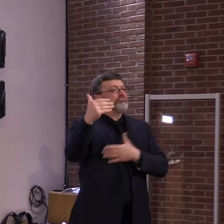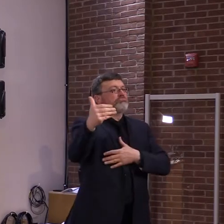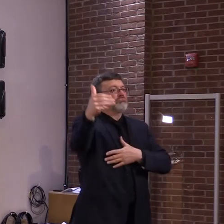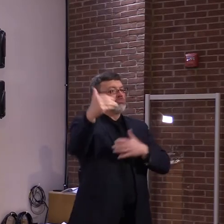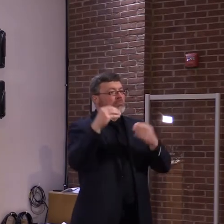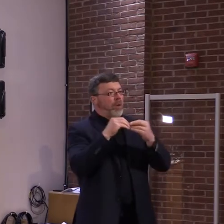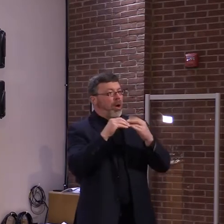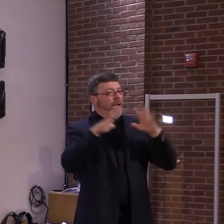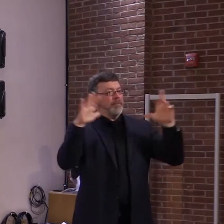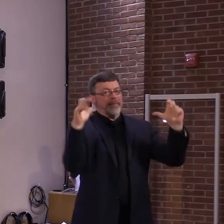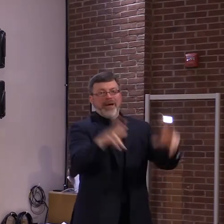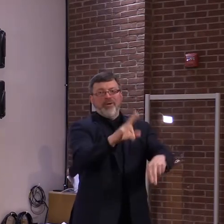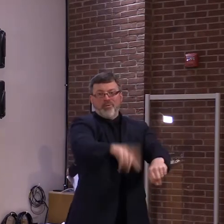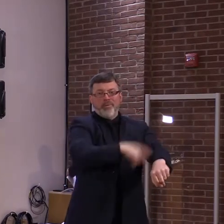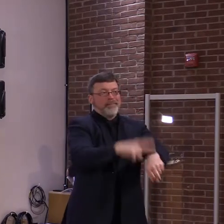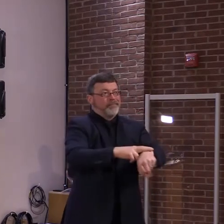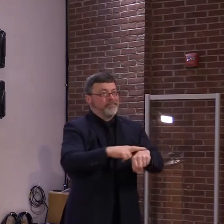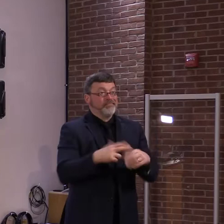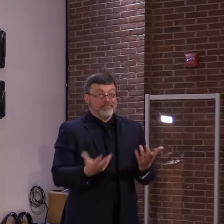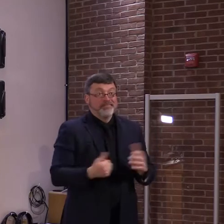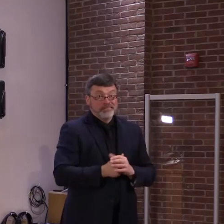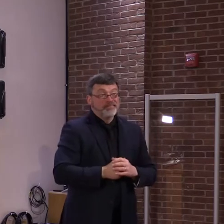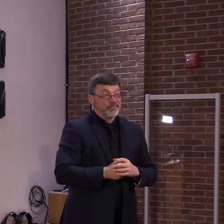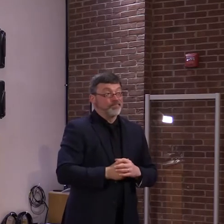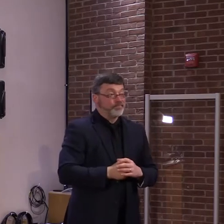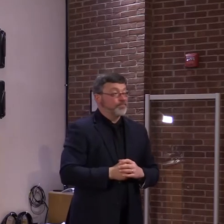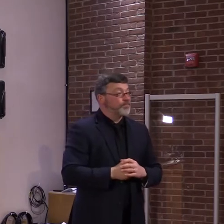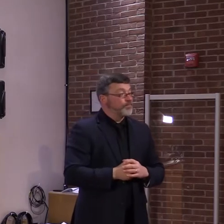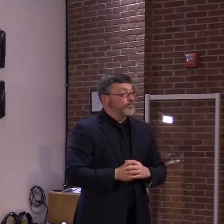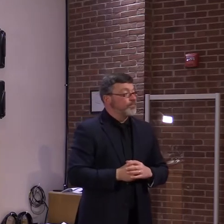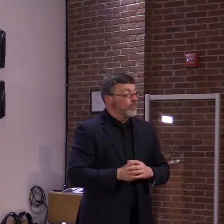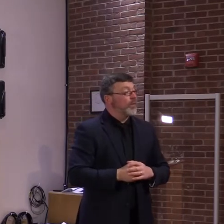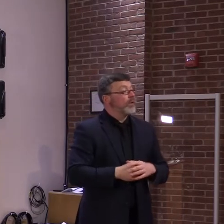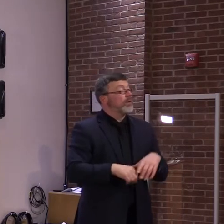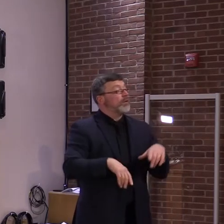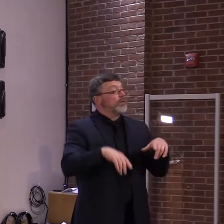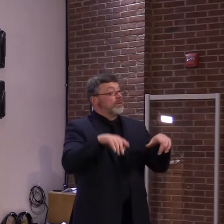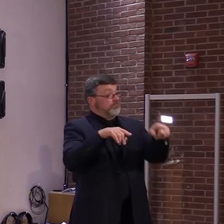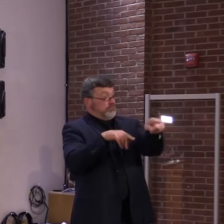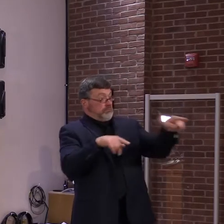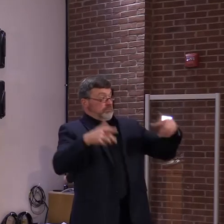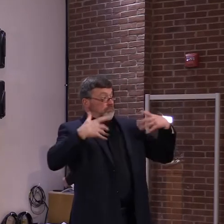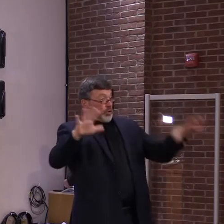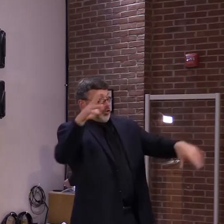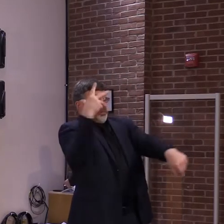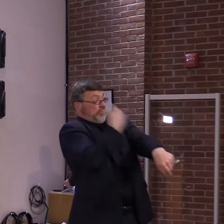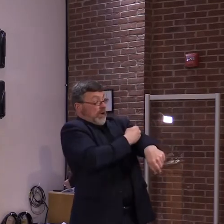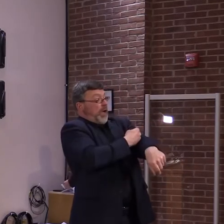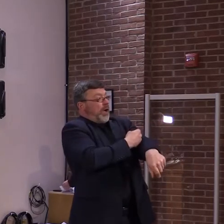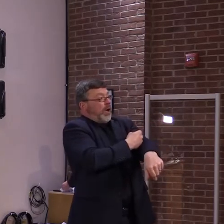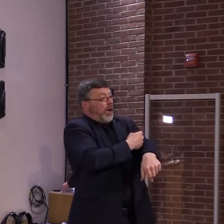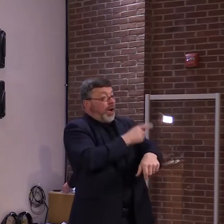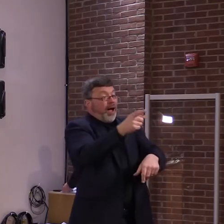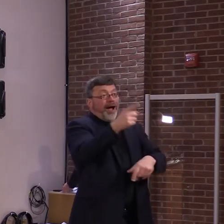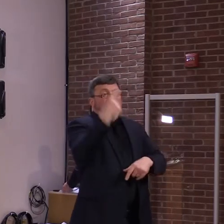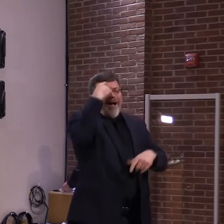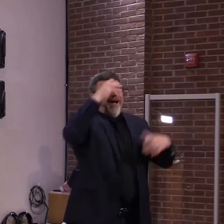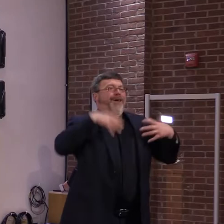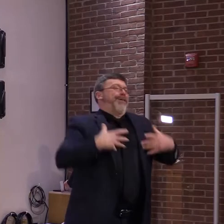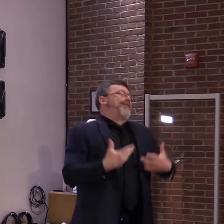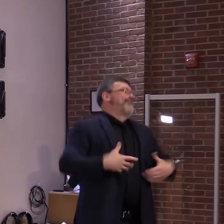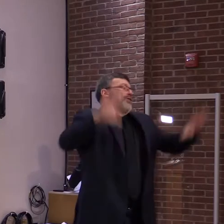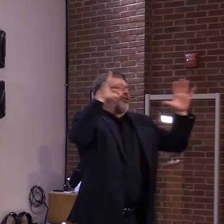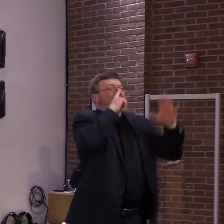you for that, but then think you can throw away your mask, hold off for just a little bit more. I just ask